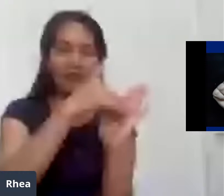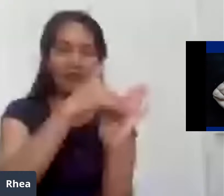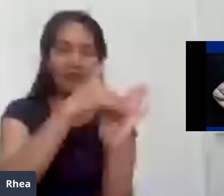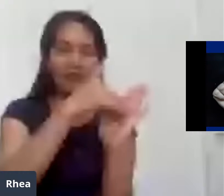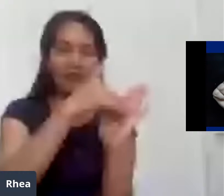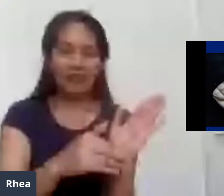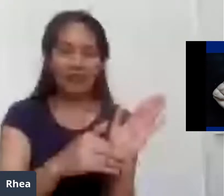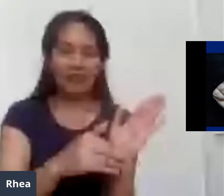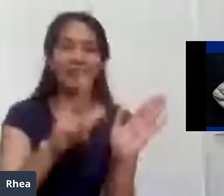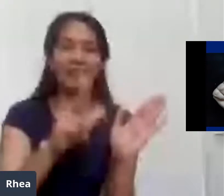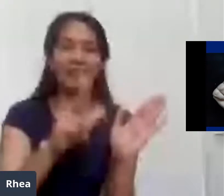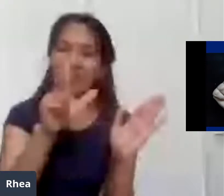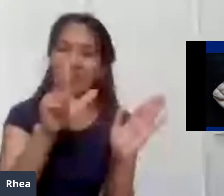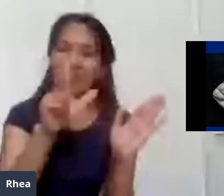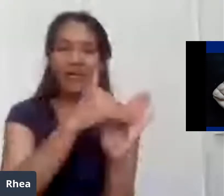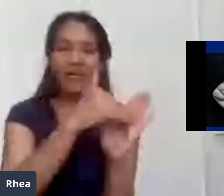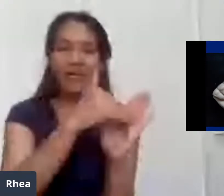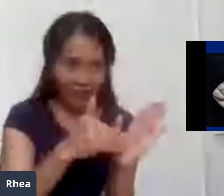2,000,